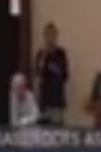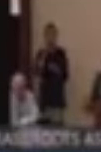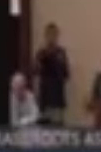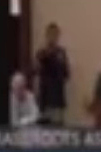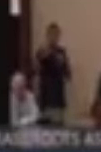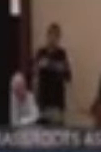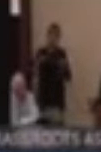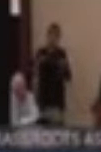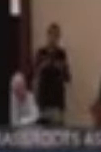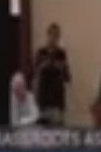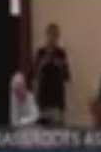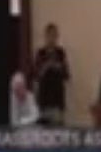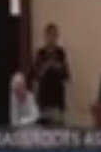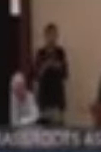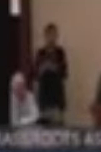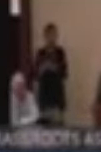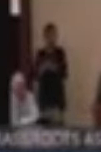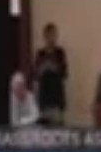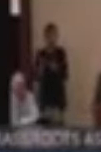that